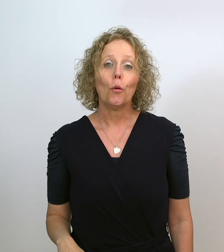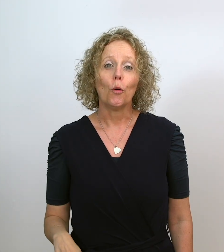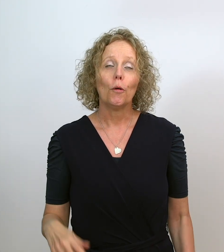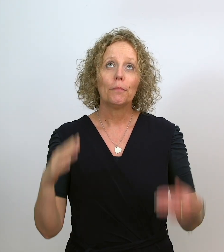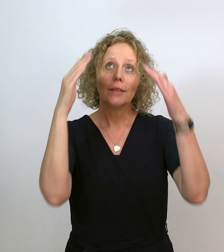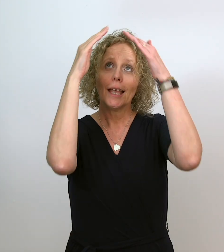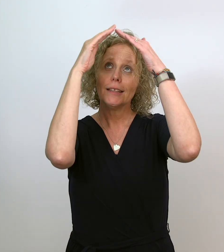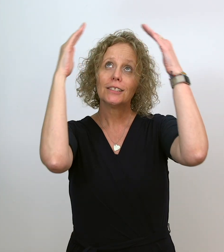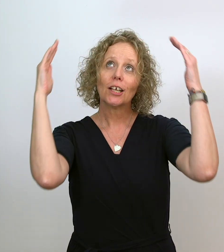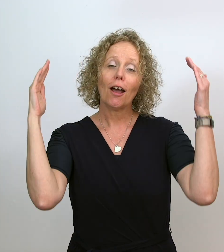or in the sky.